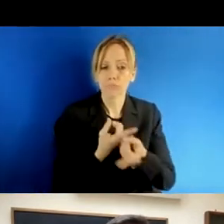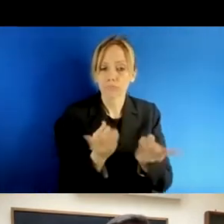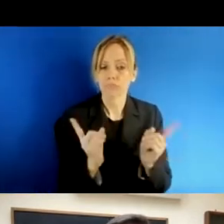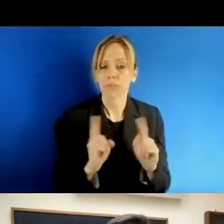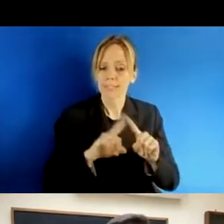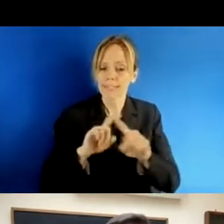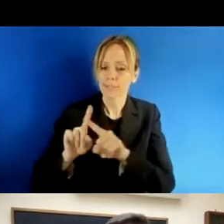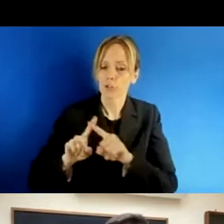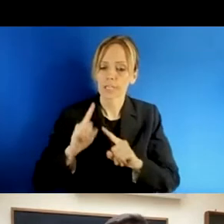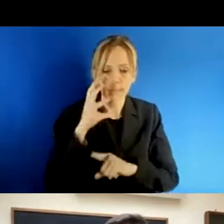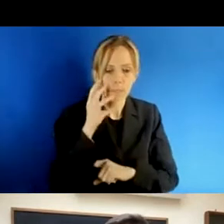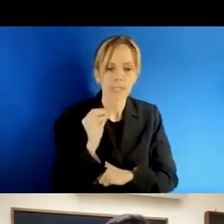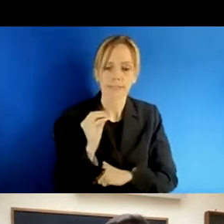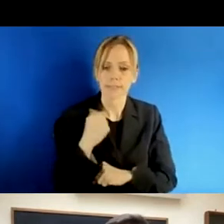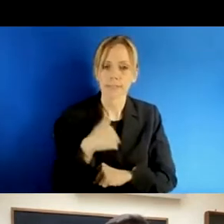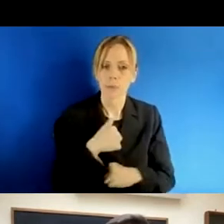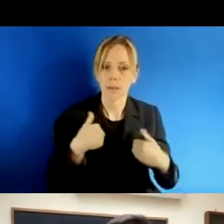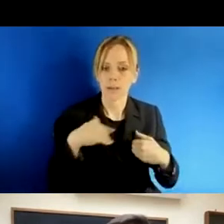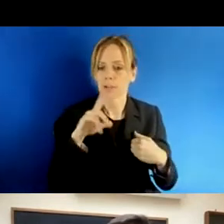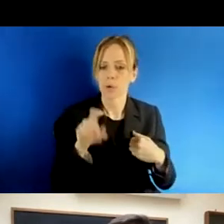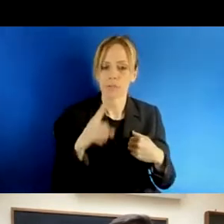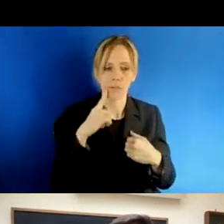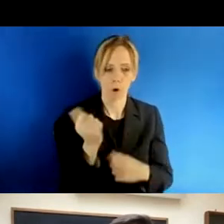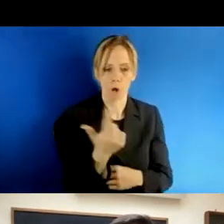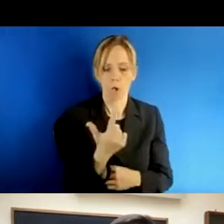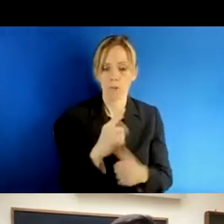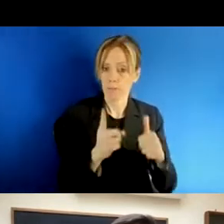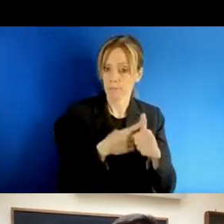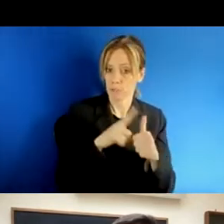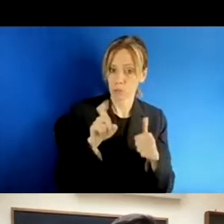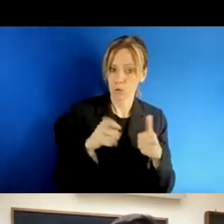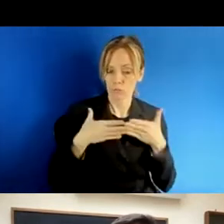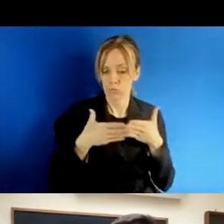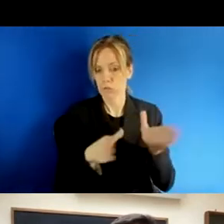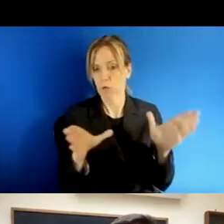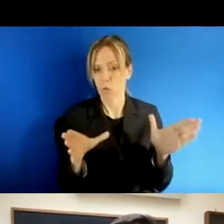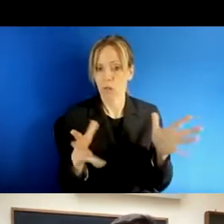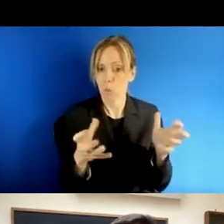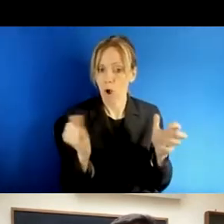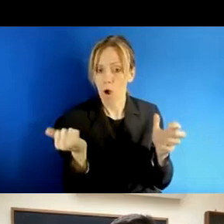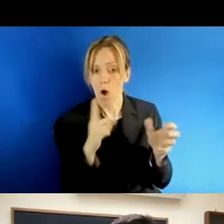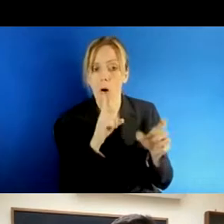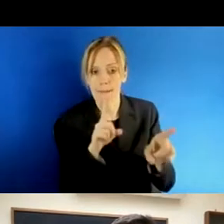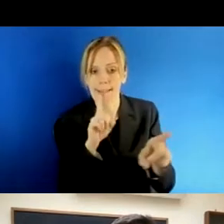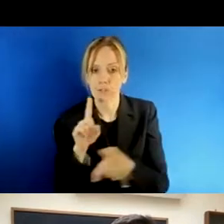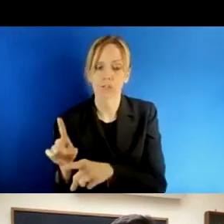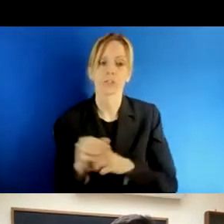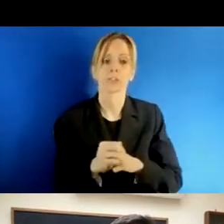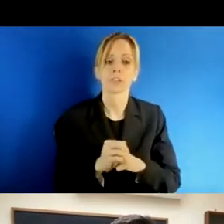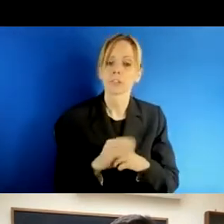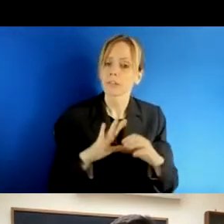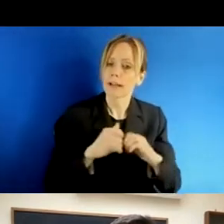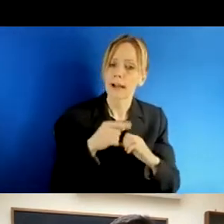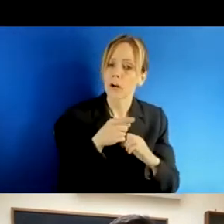for everyone. I wanted to start with an overall question though that we'd like everybody to tell us. How did you